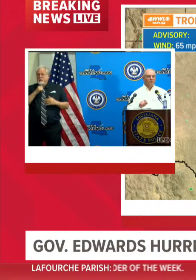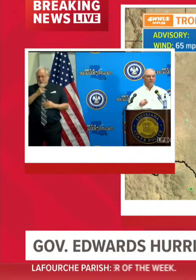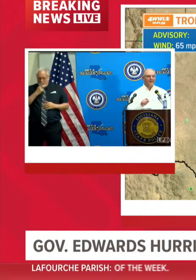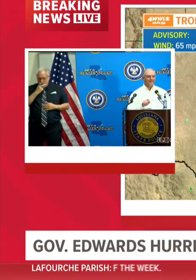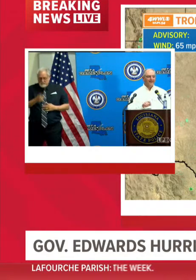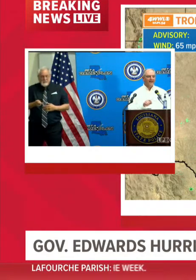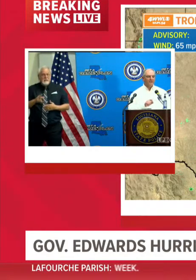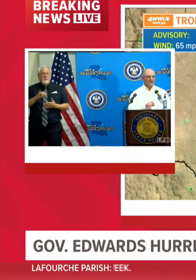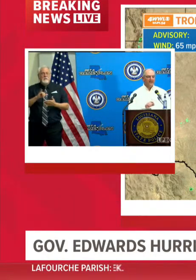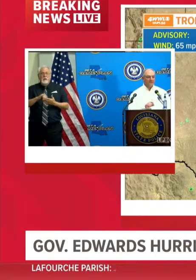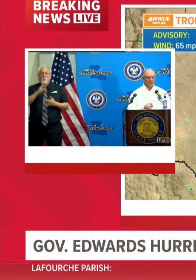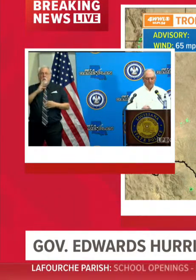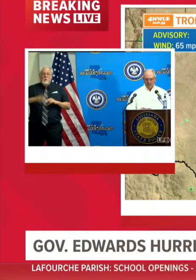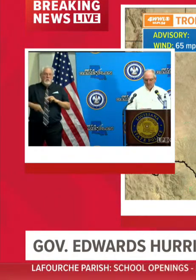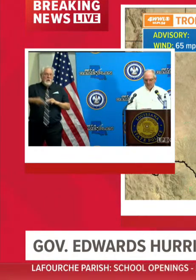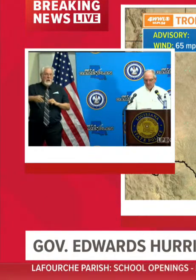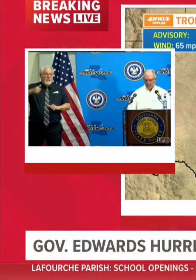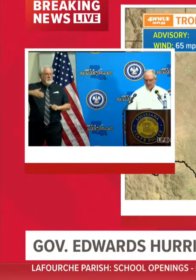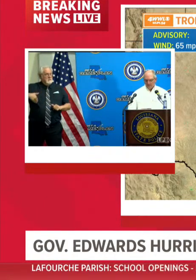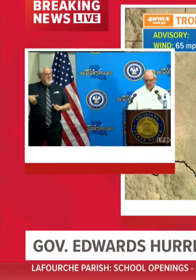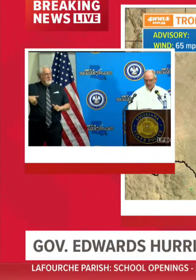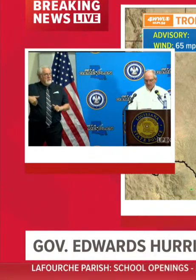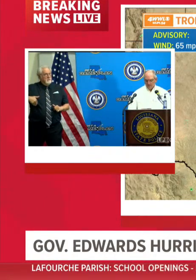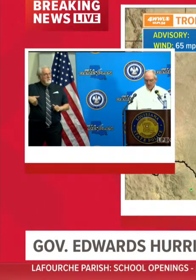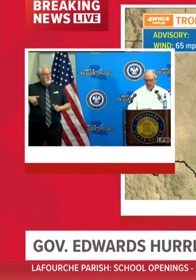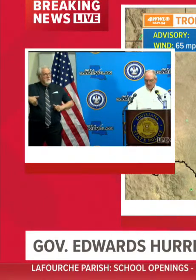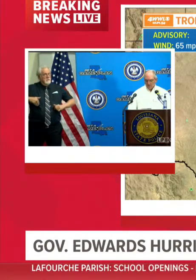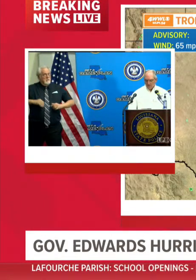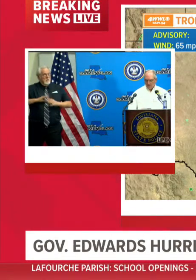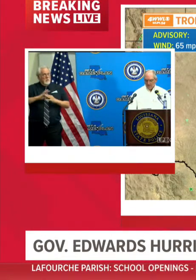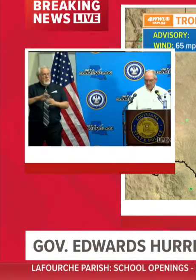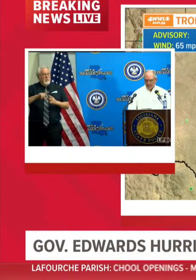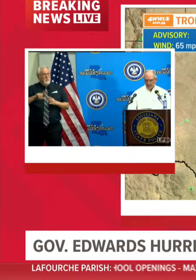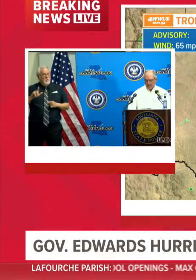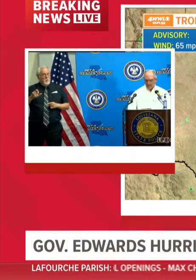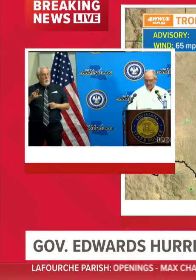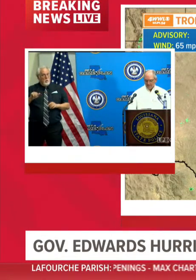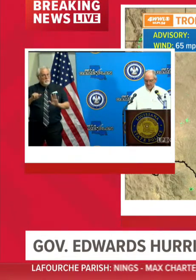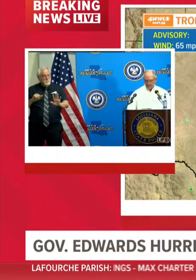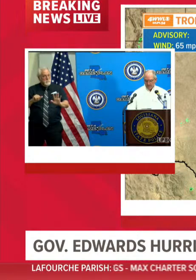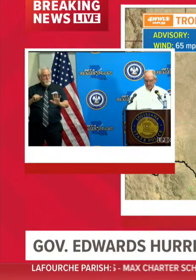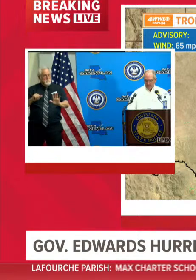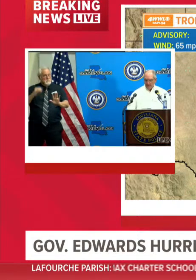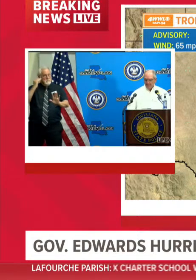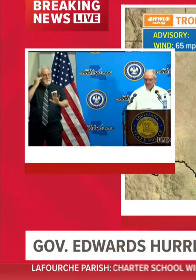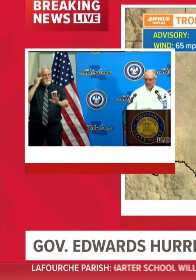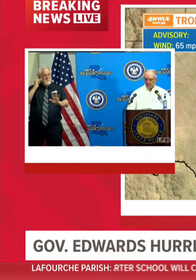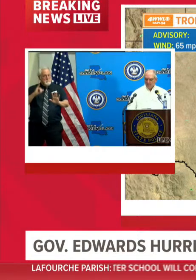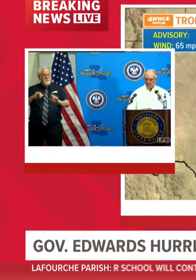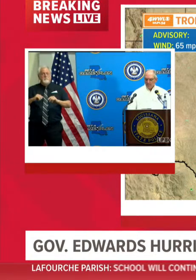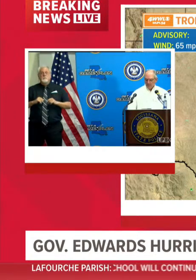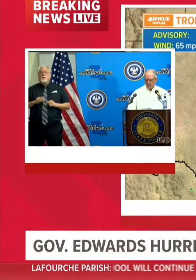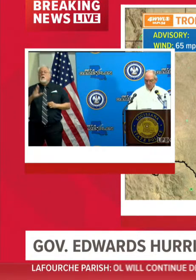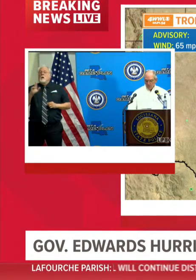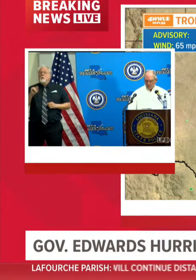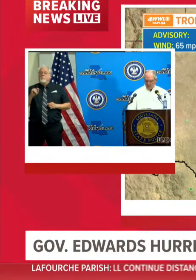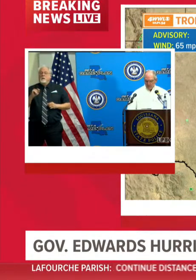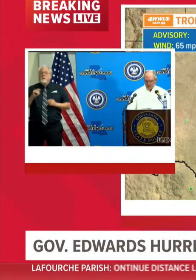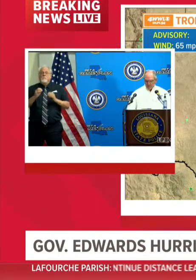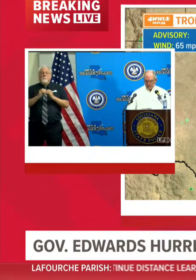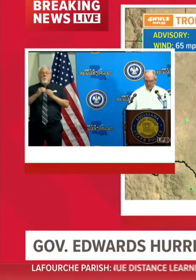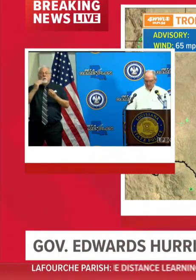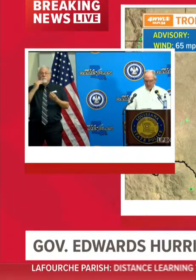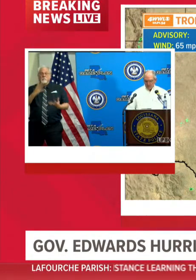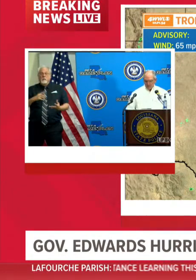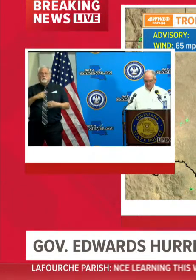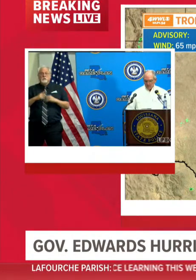the water at its highest yet as it relates to Laura, so be cognizant of that. But with more